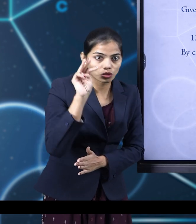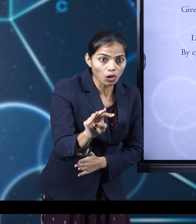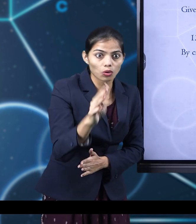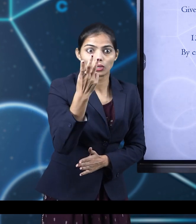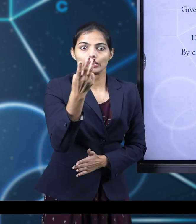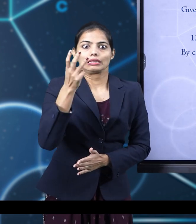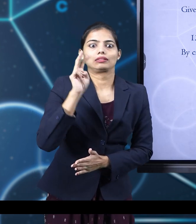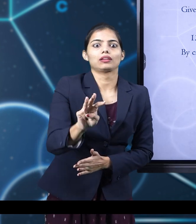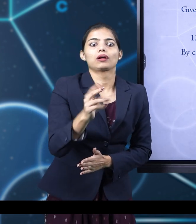X is equal to rupees